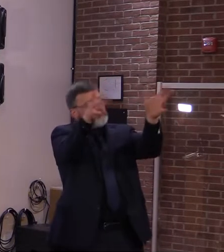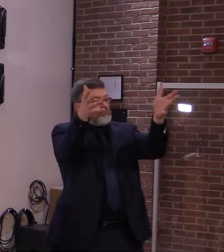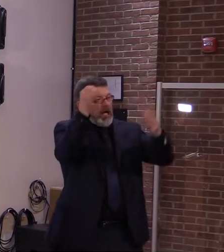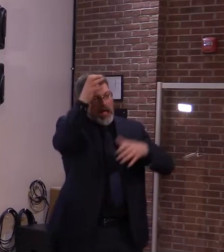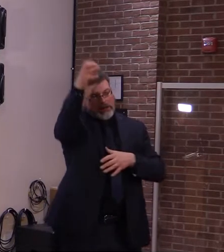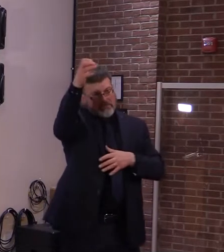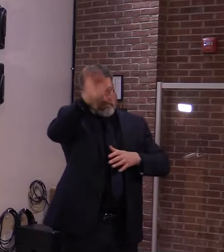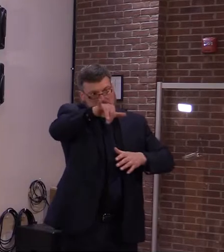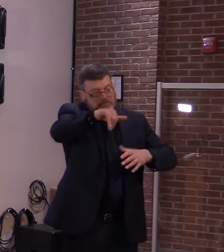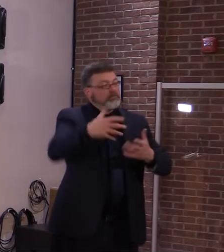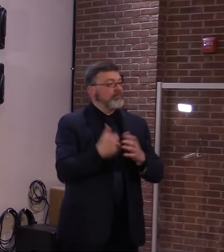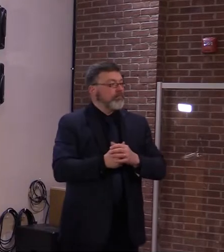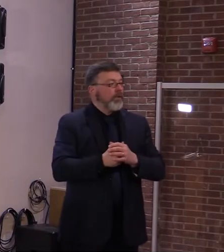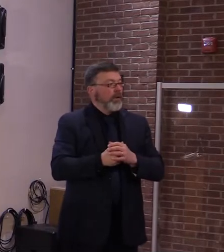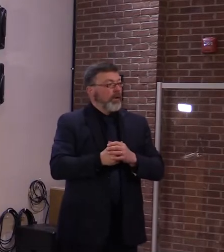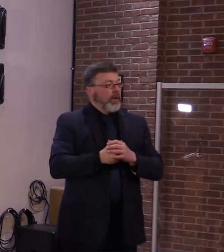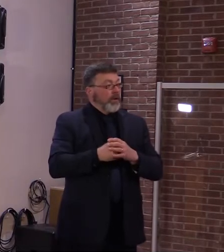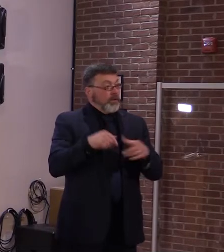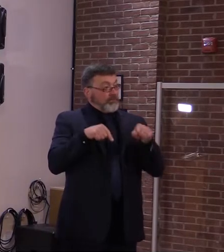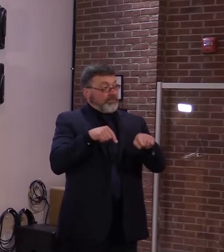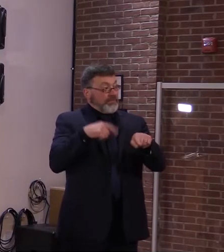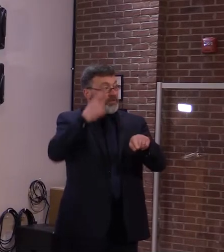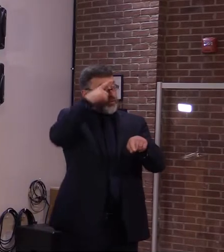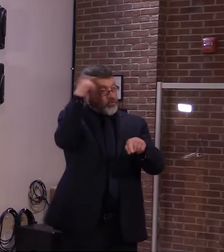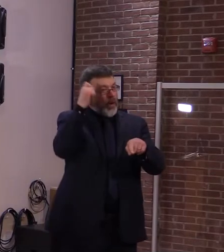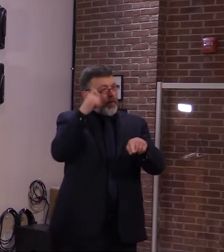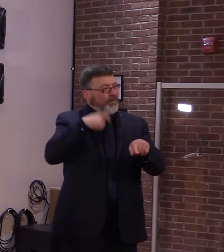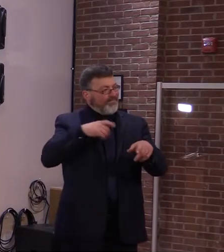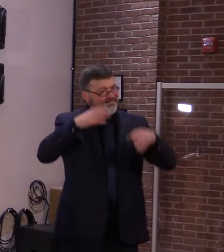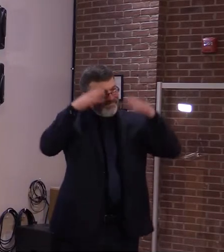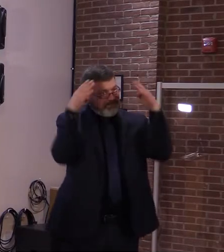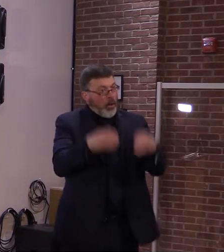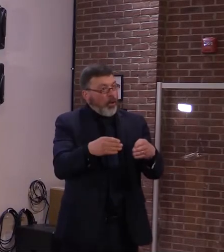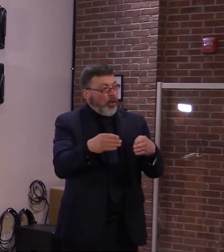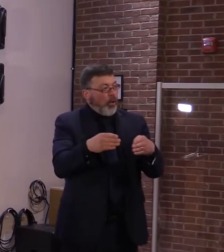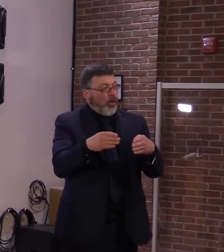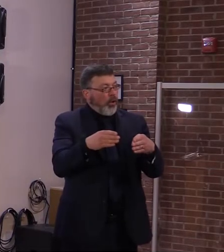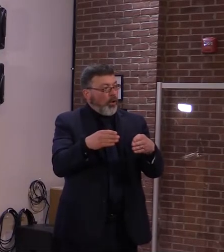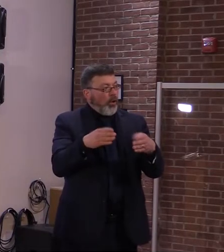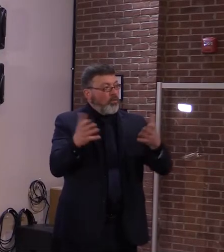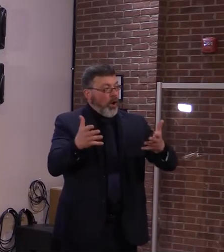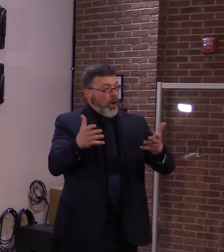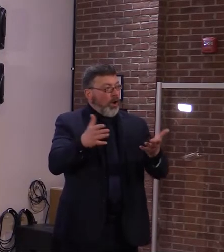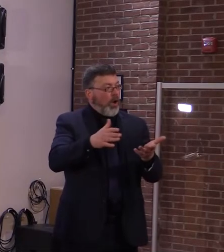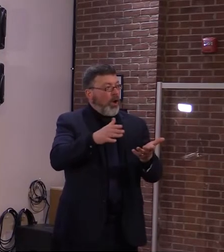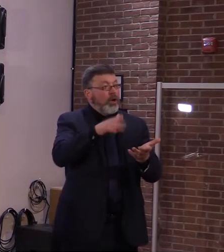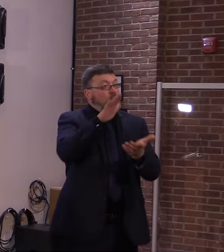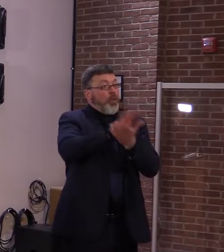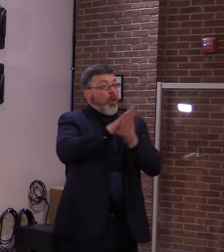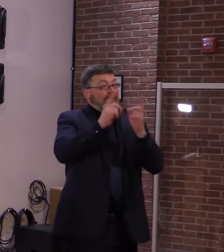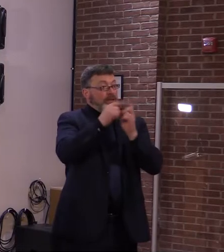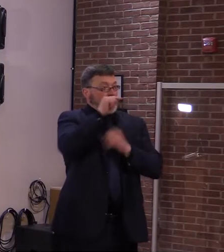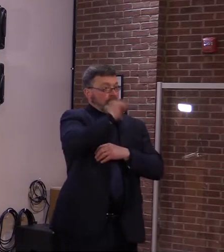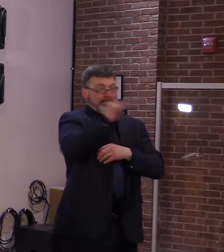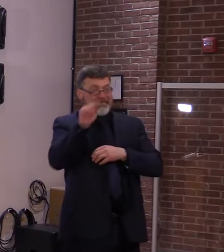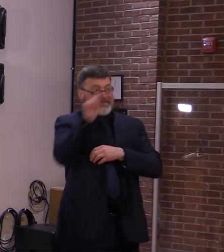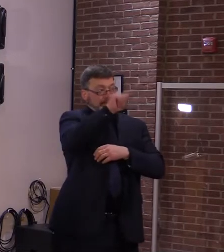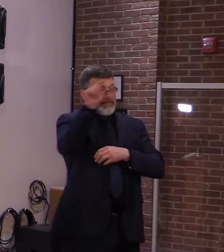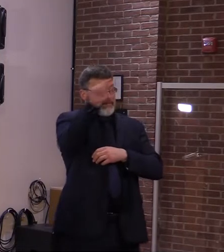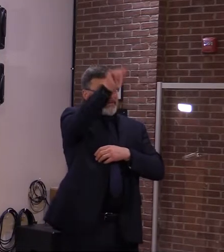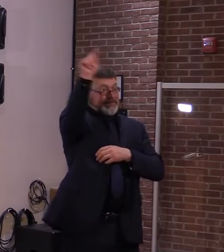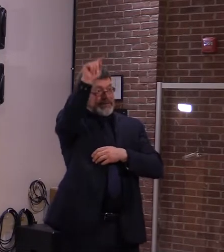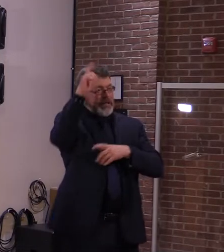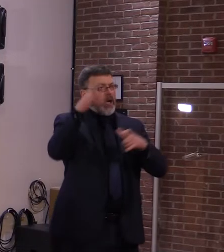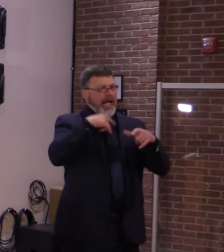On the one hand, we have the recovery planning that the school districts are engaged in, and that's a result of planning for the next phase of